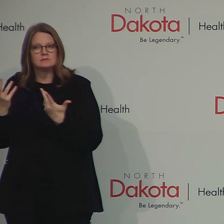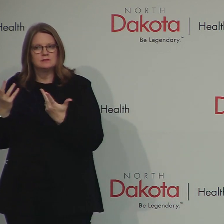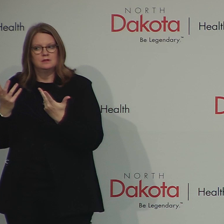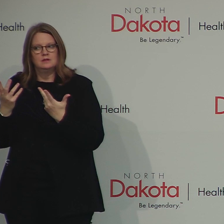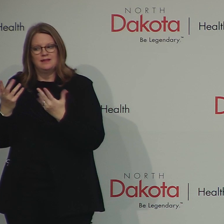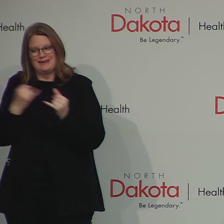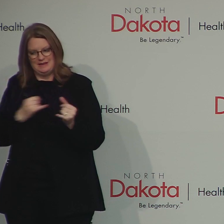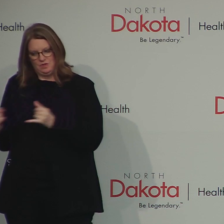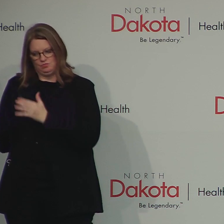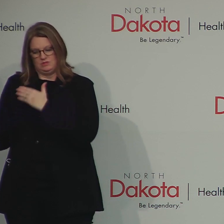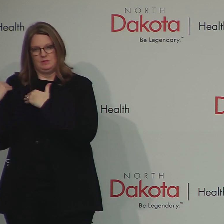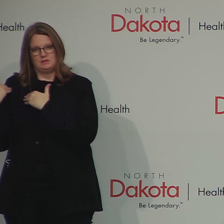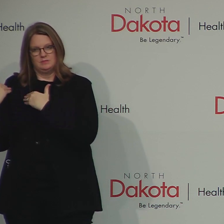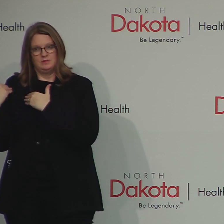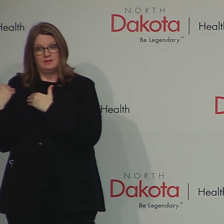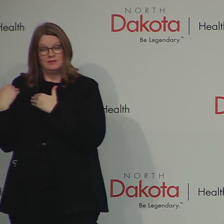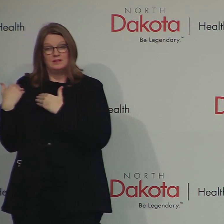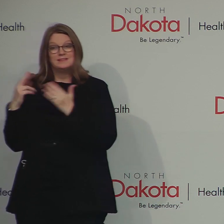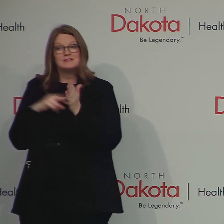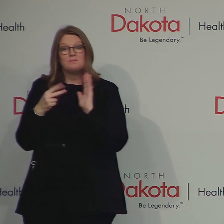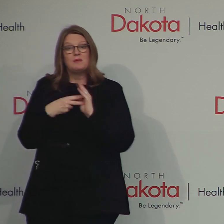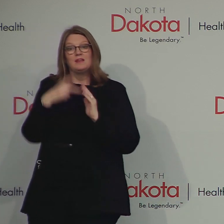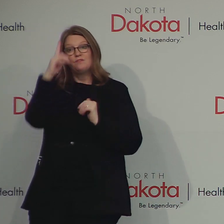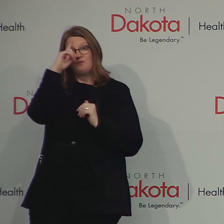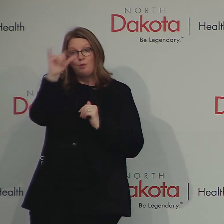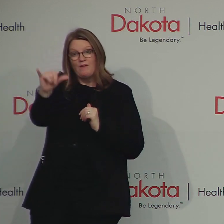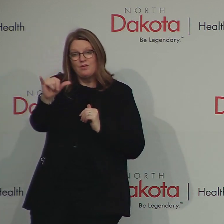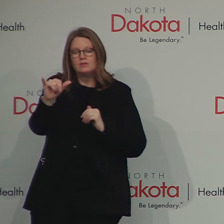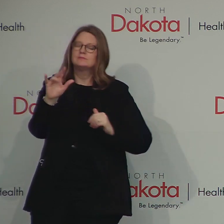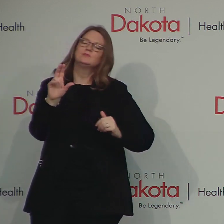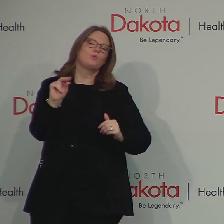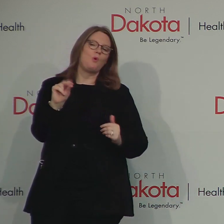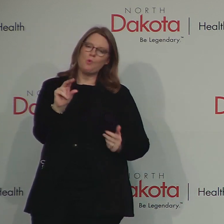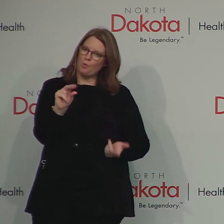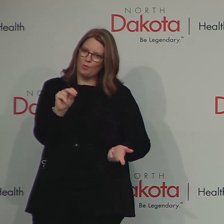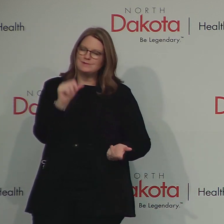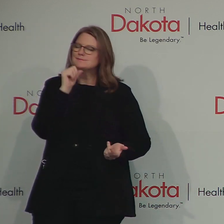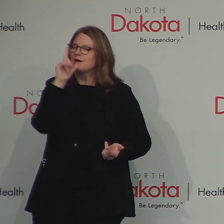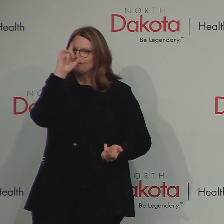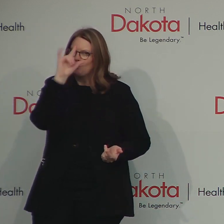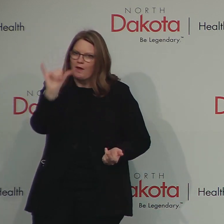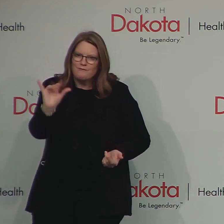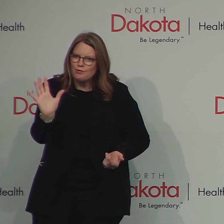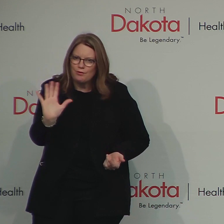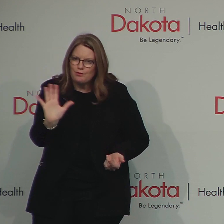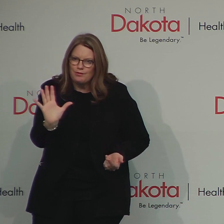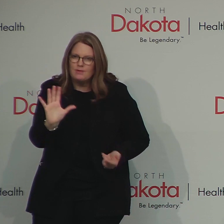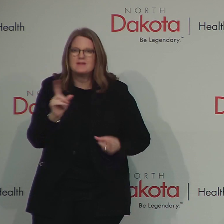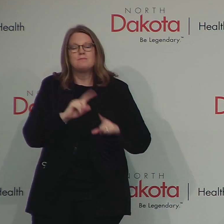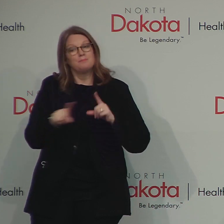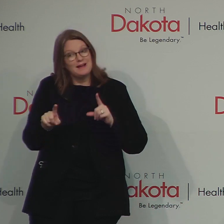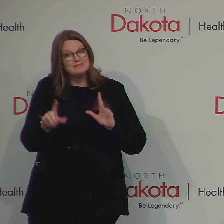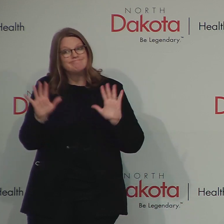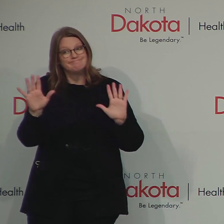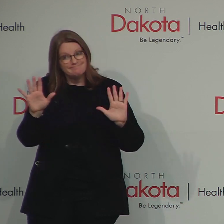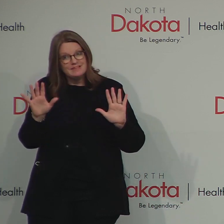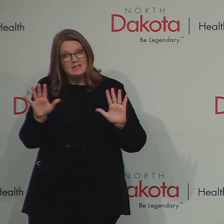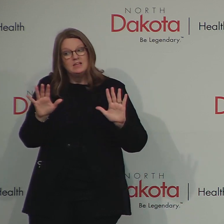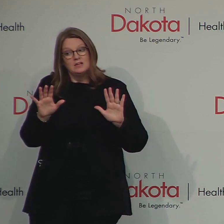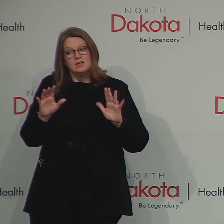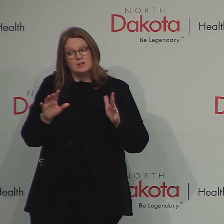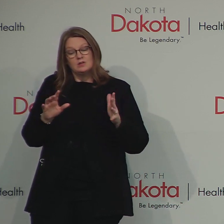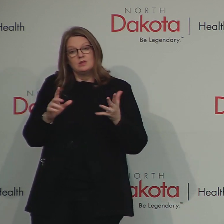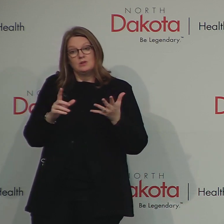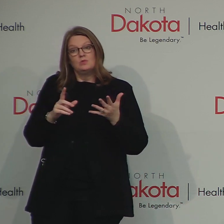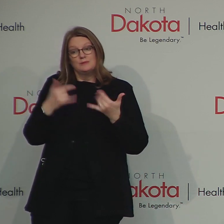of the citizens in North Dakota. We are now months away from having the capacity to be able to